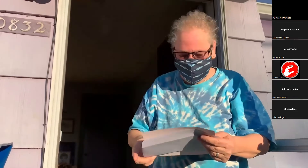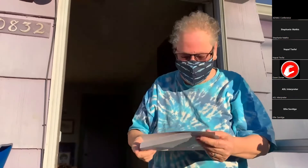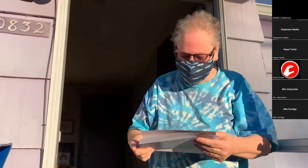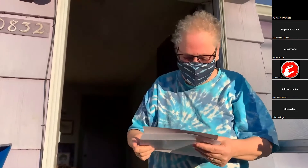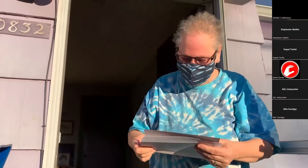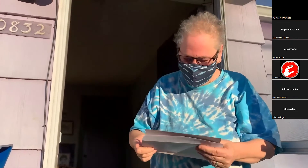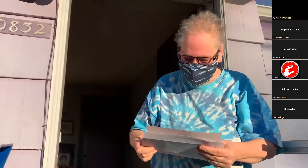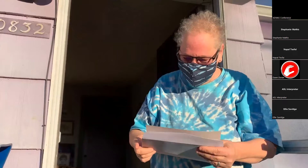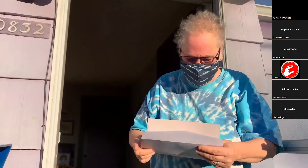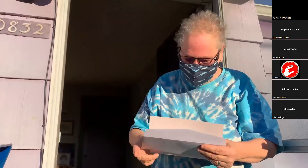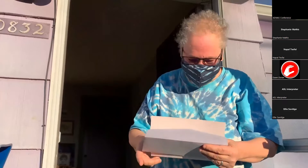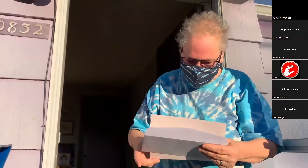Oh.